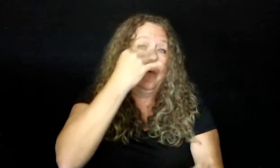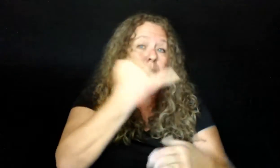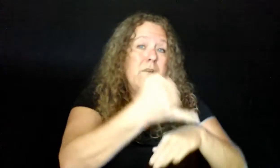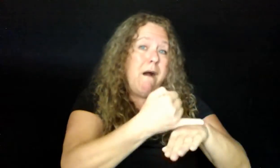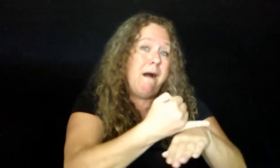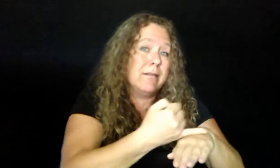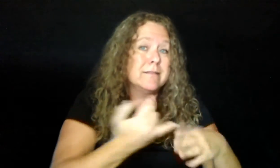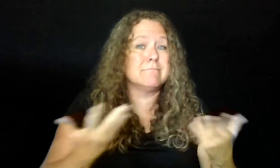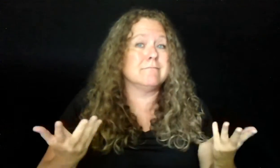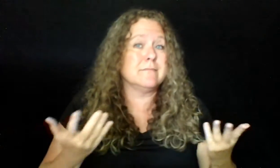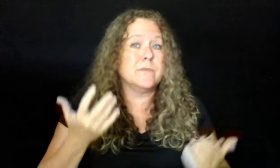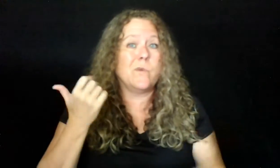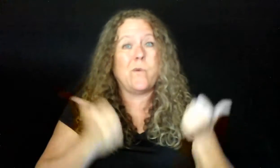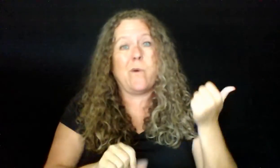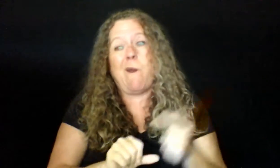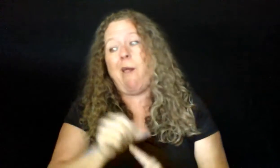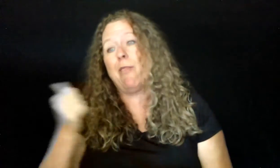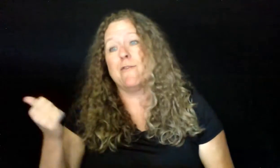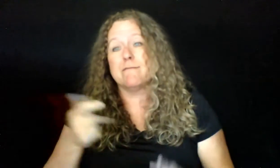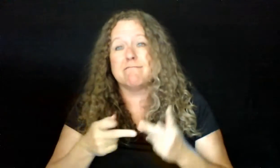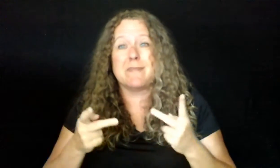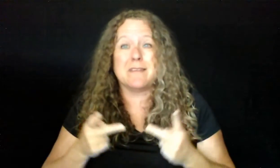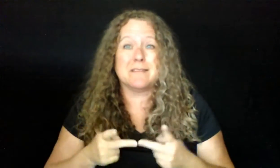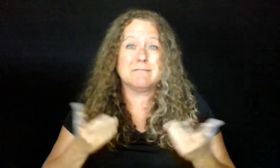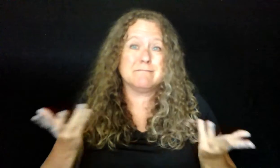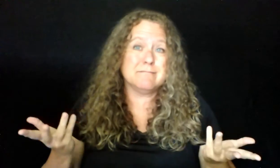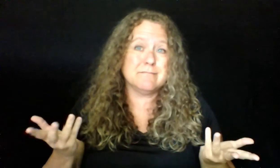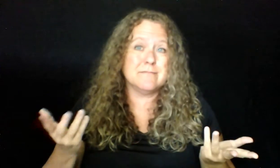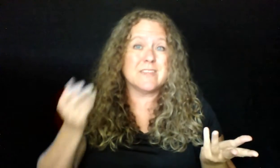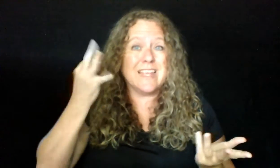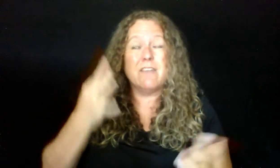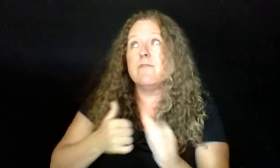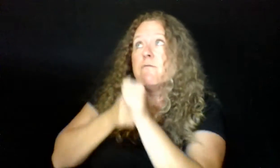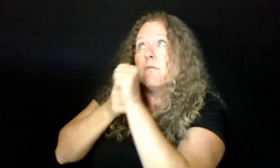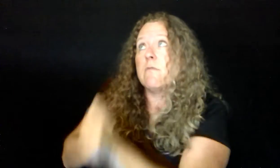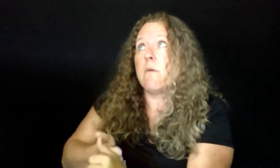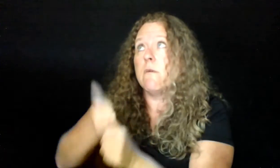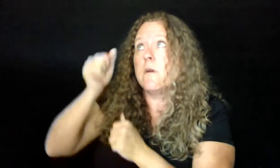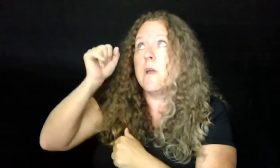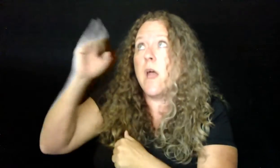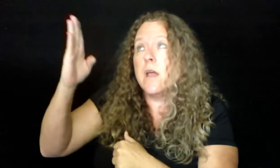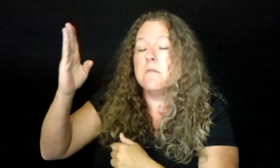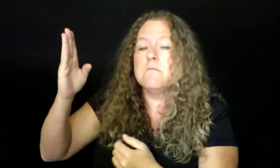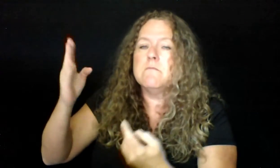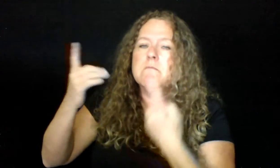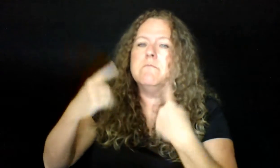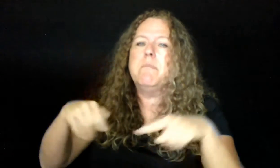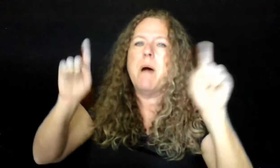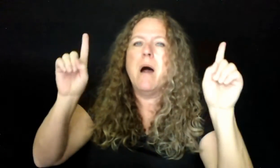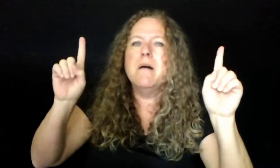else entirely. If you go with God, you'll get there. Amen.